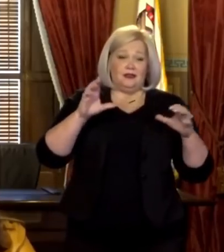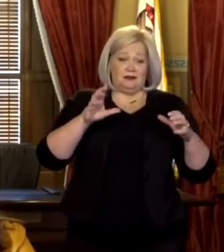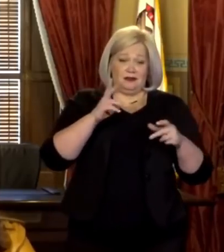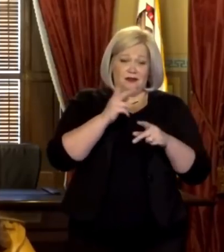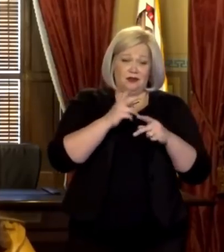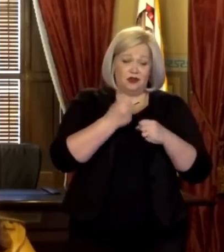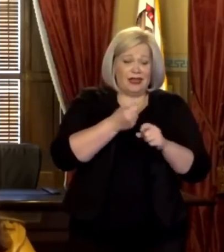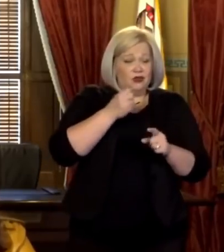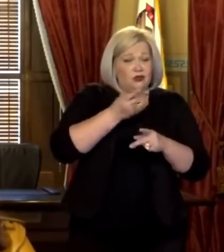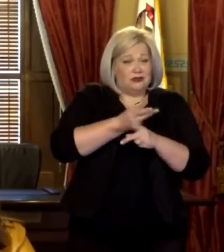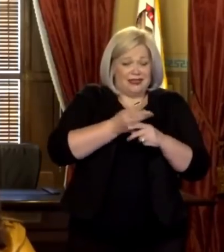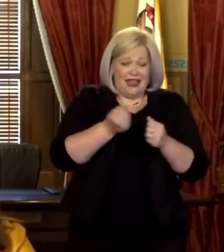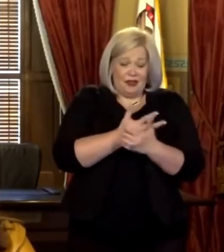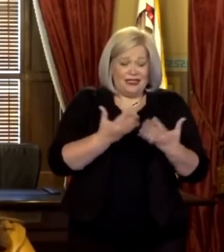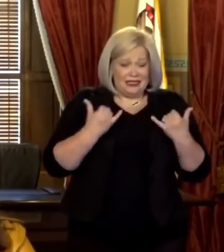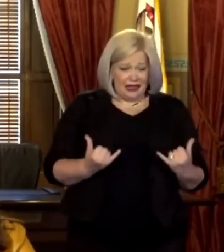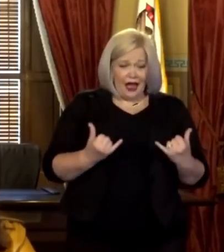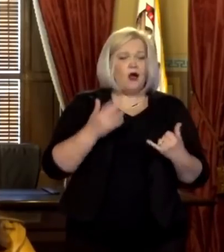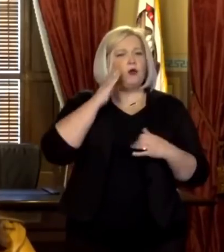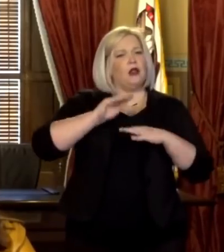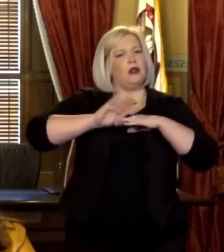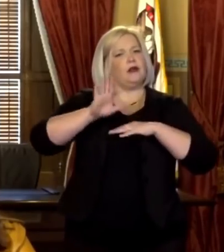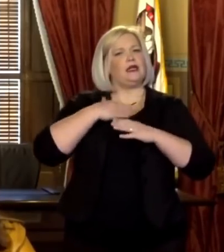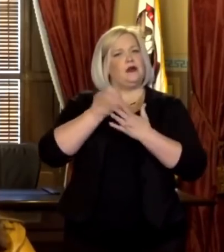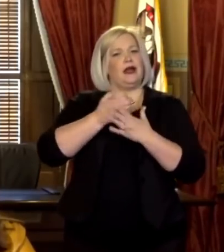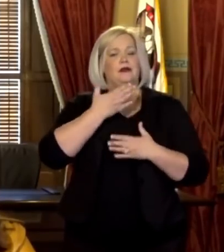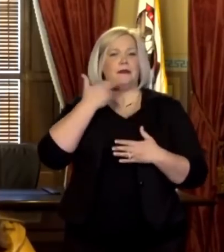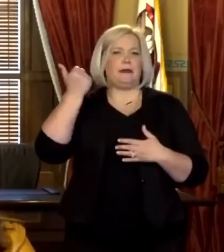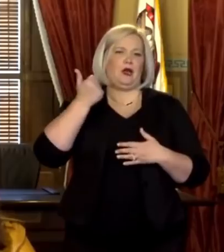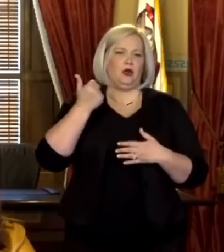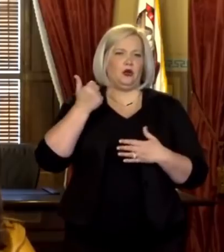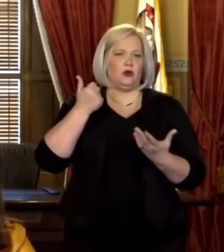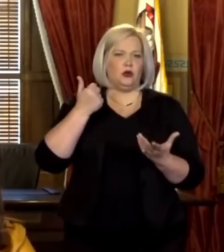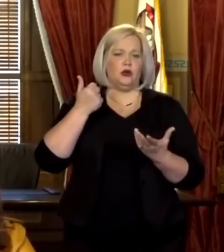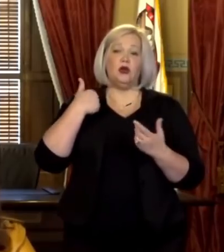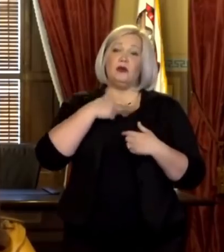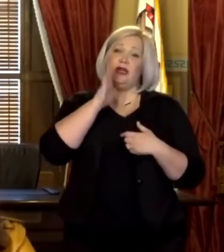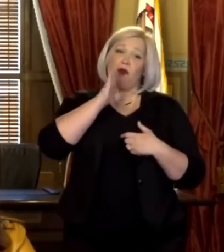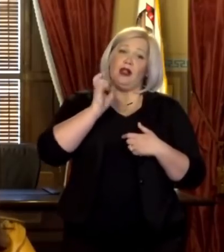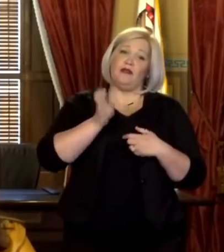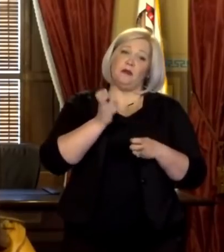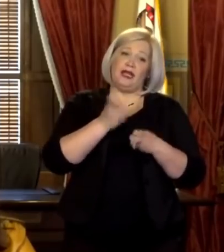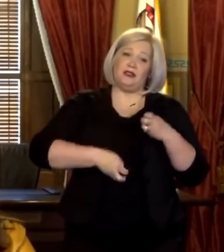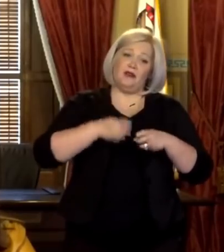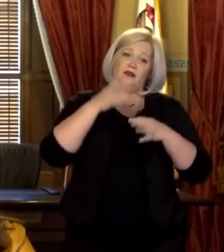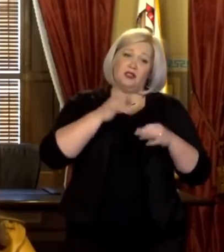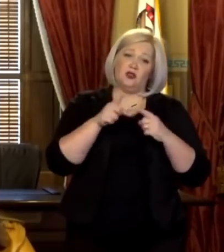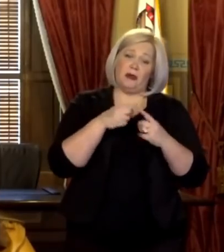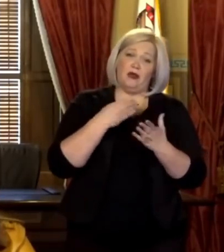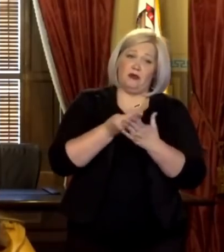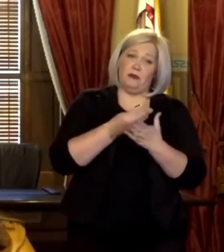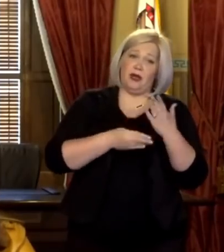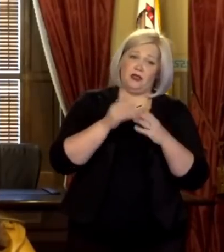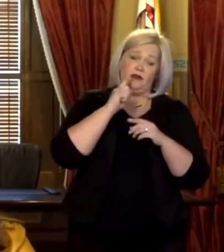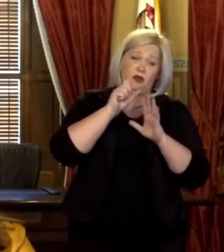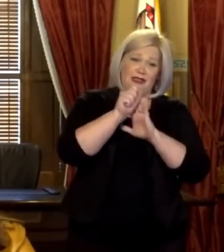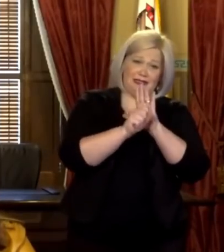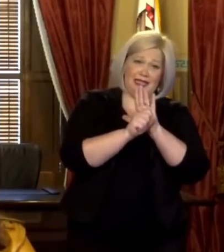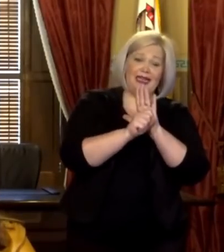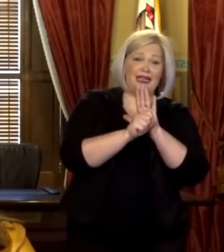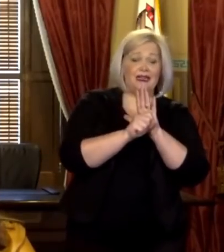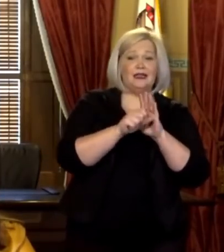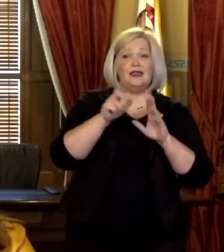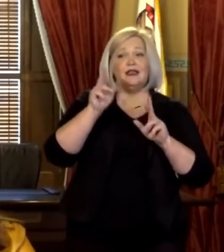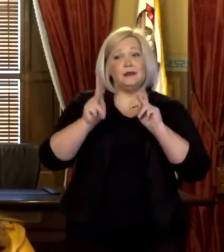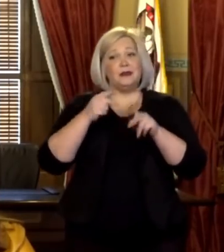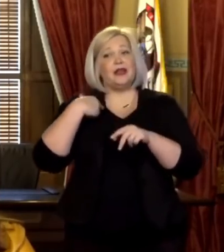is going to have an impact, though. We're going to have to make some tough decisions around the state budget. We're going to have to make tough decisions as people are going to have to make tough